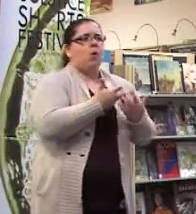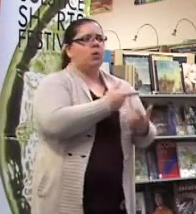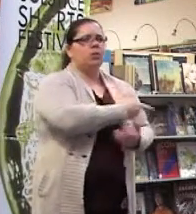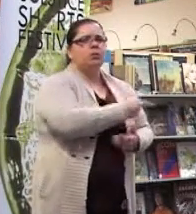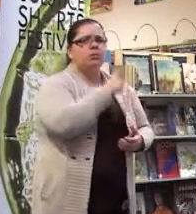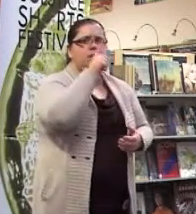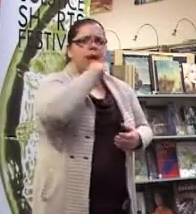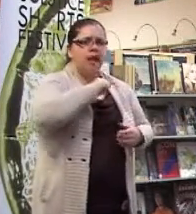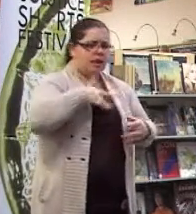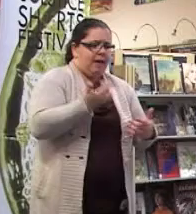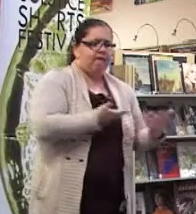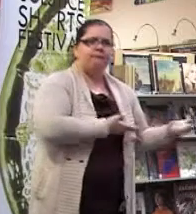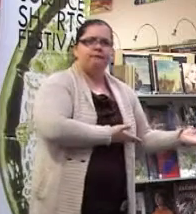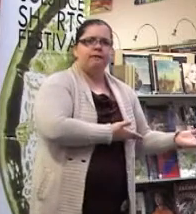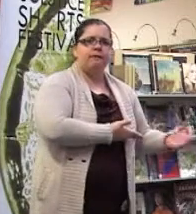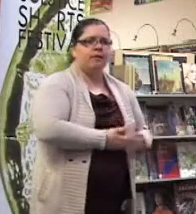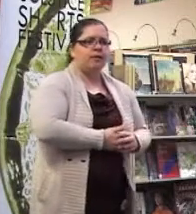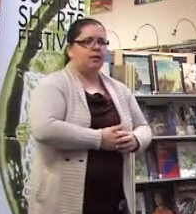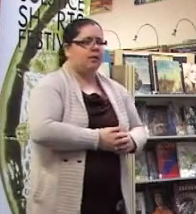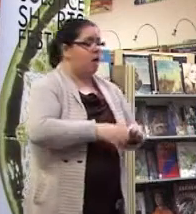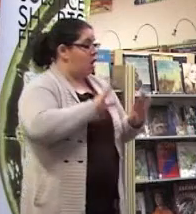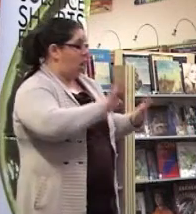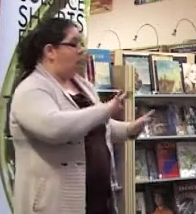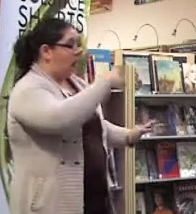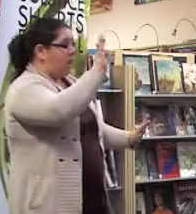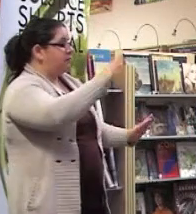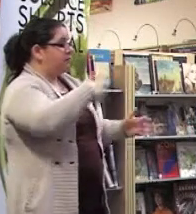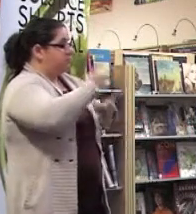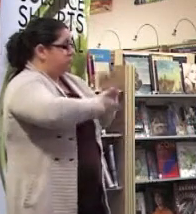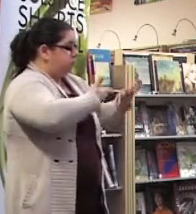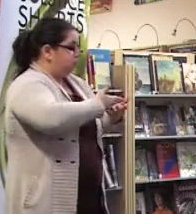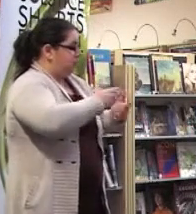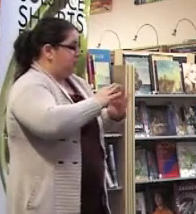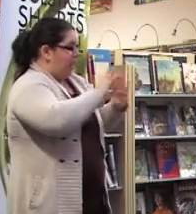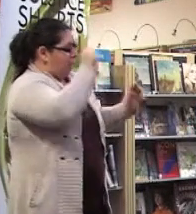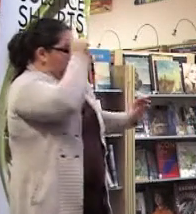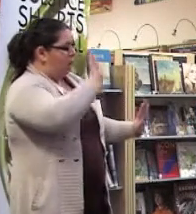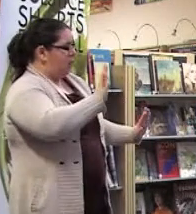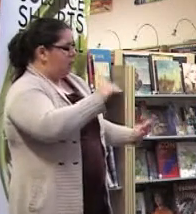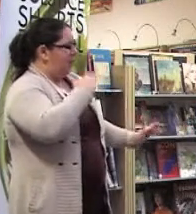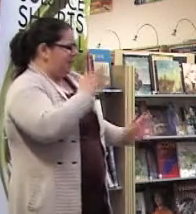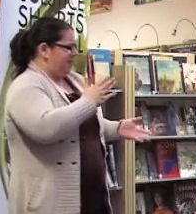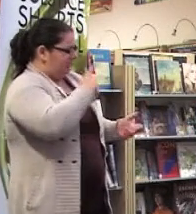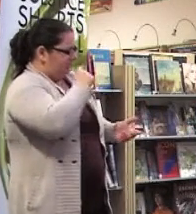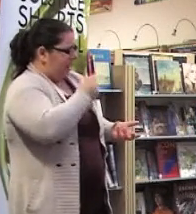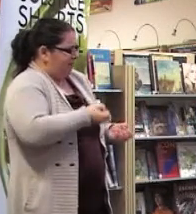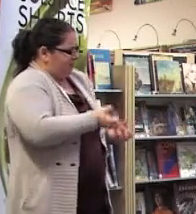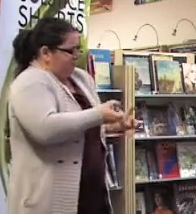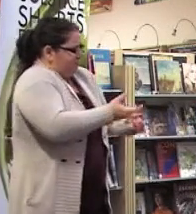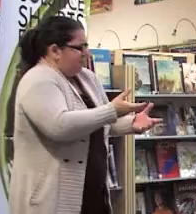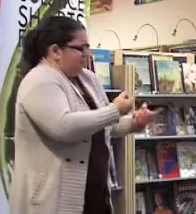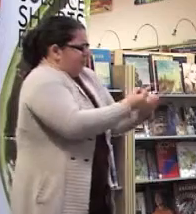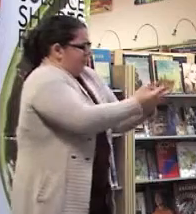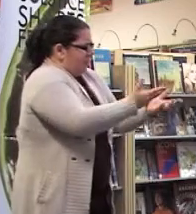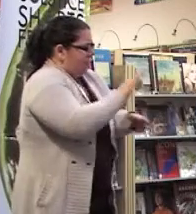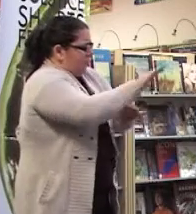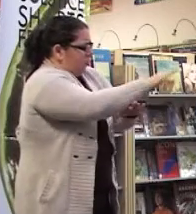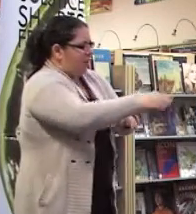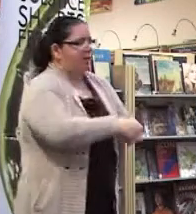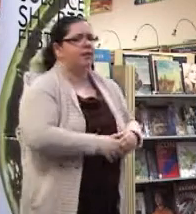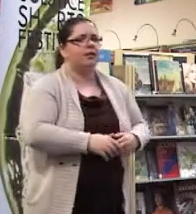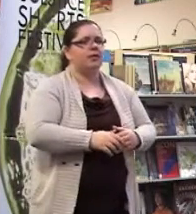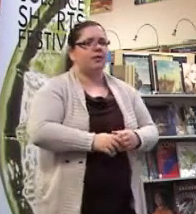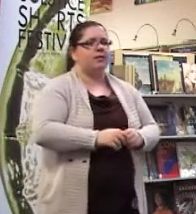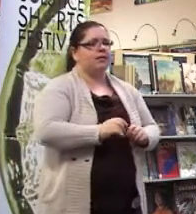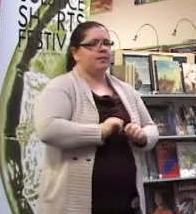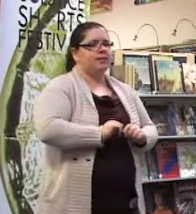she going to be able to live? Look, I've told you what I know of the story, says Dad. You must be able to give us something to go on from that.